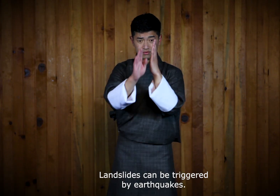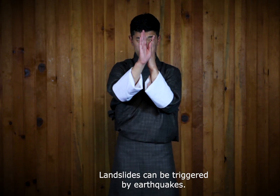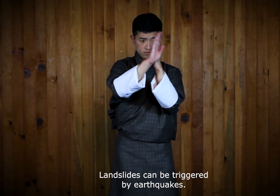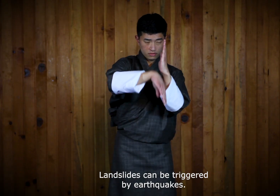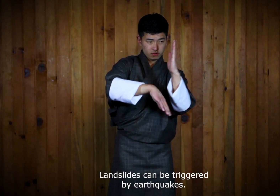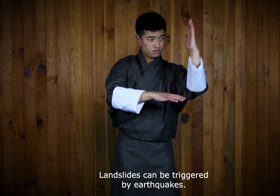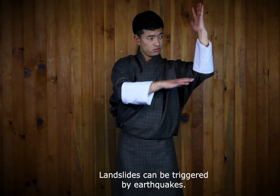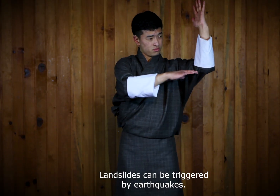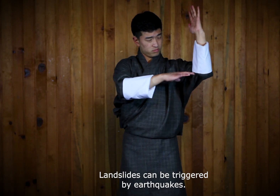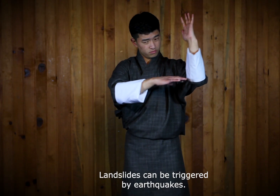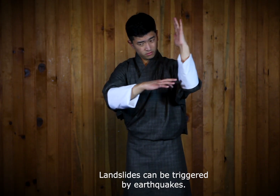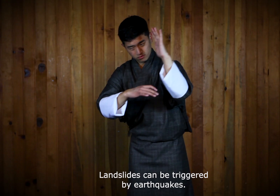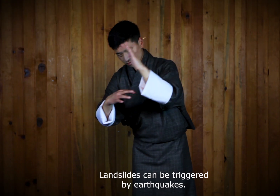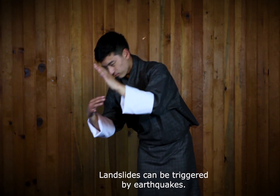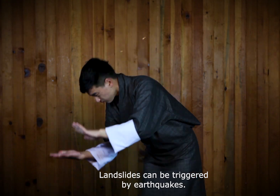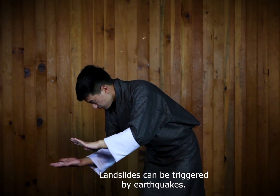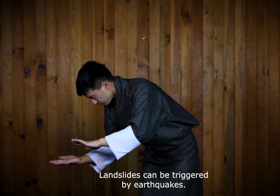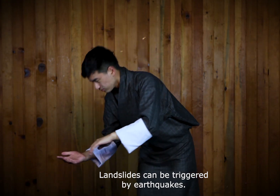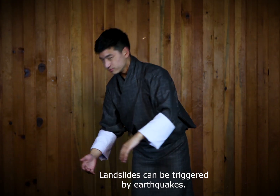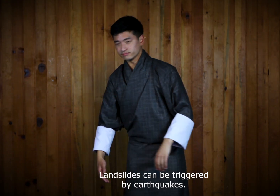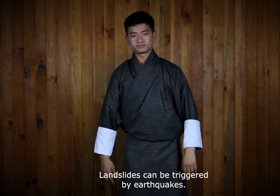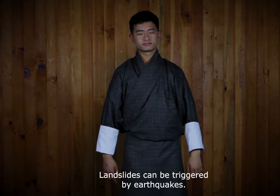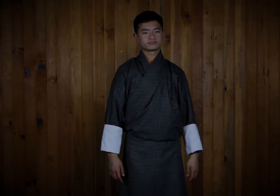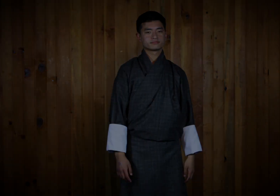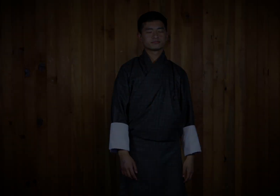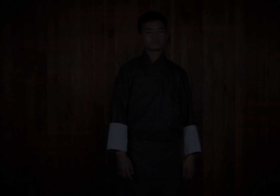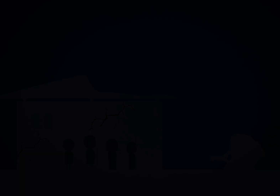Landslides can be triggered by earthquakes.